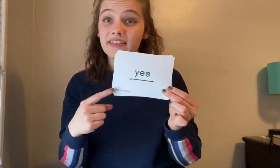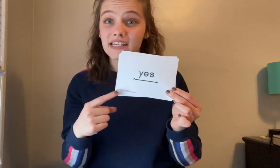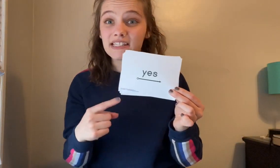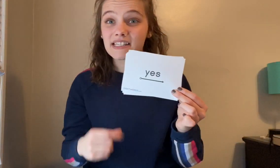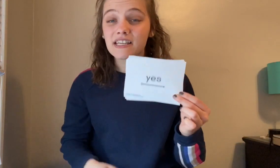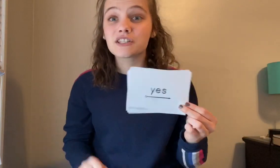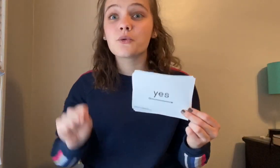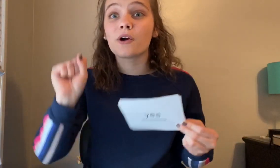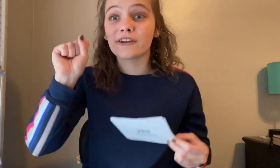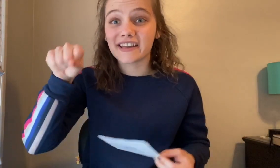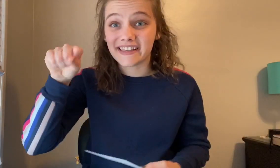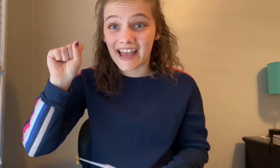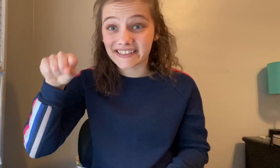This is the word yes.